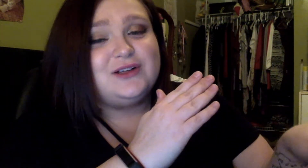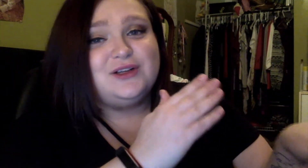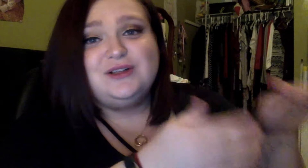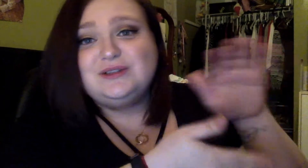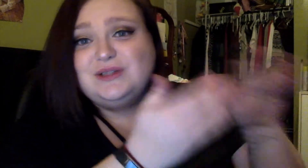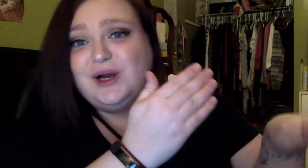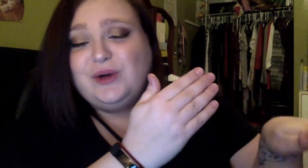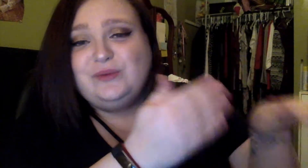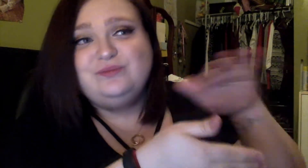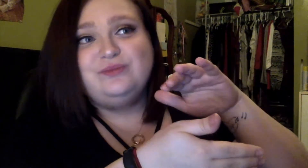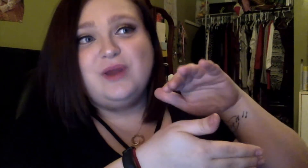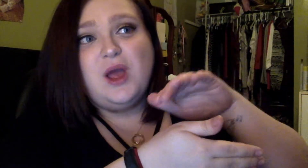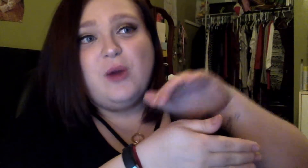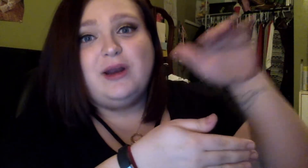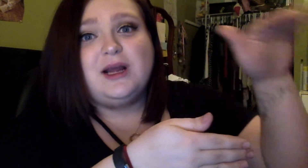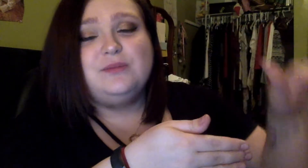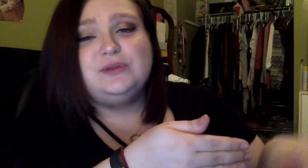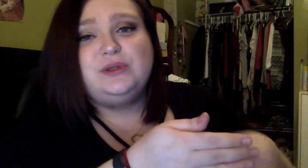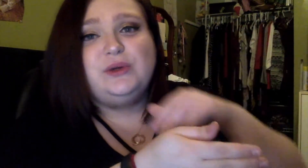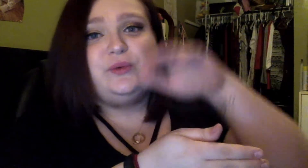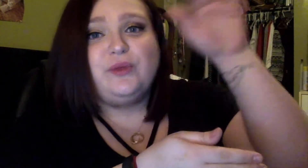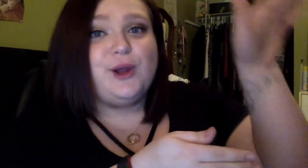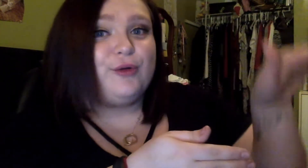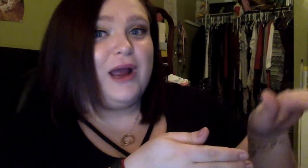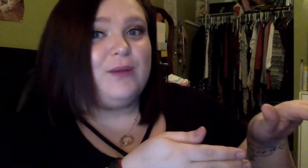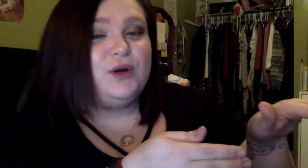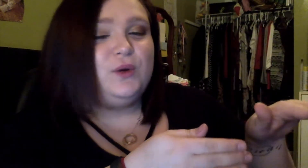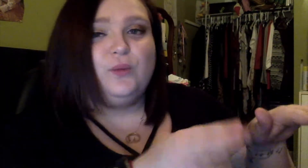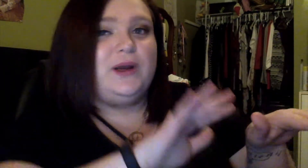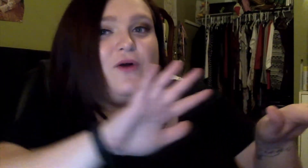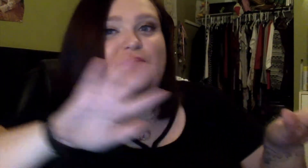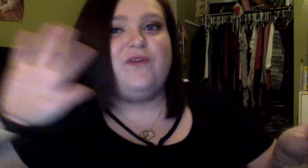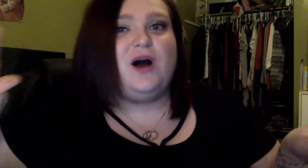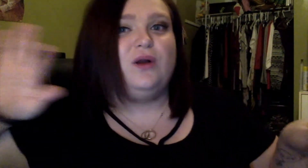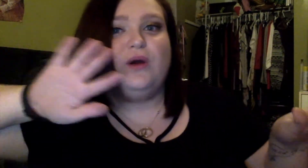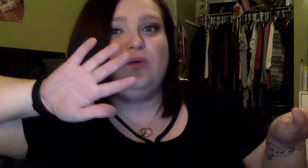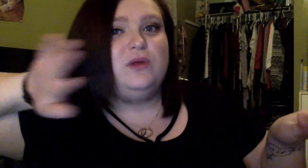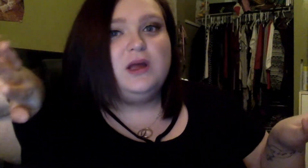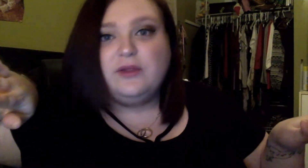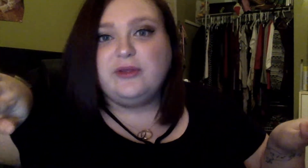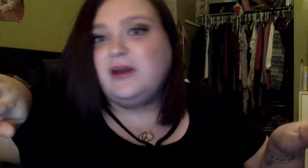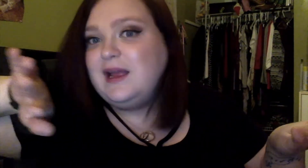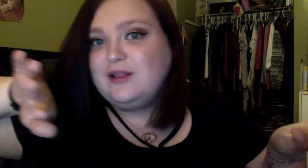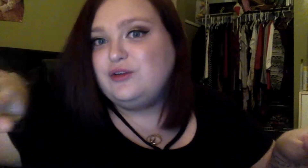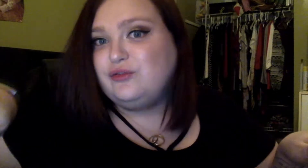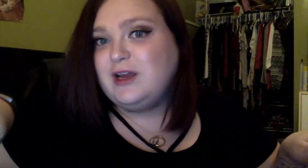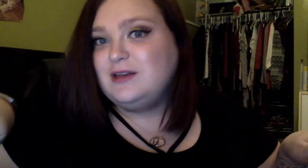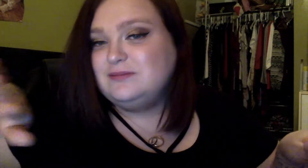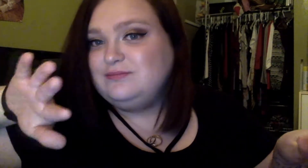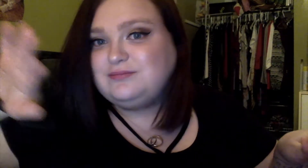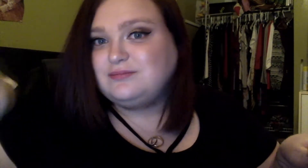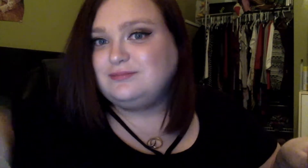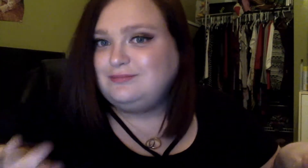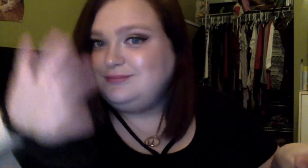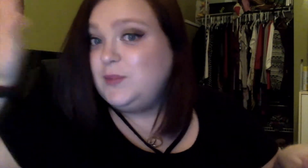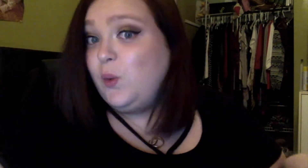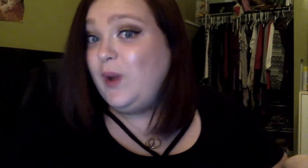structure, so when it comes to their grammar, we don't follow the English written